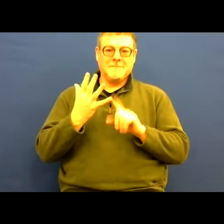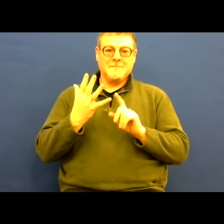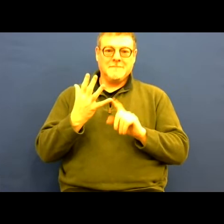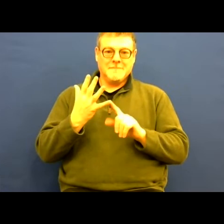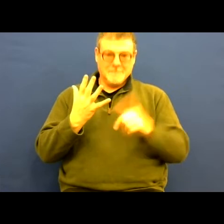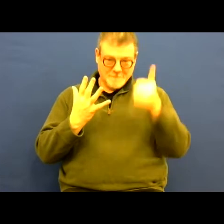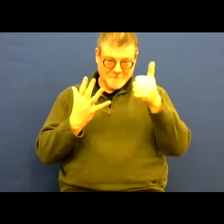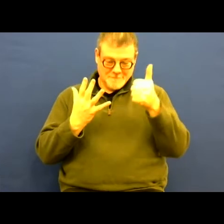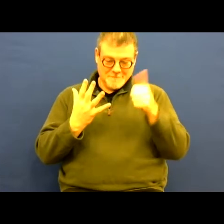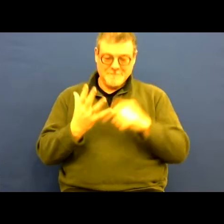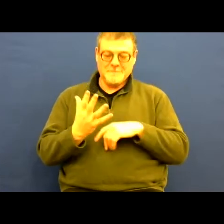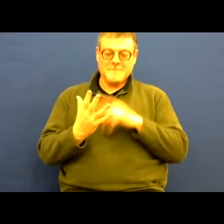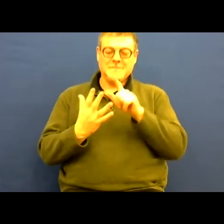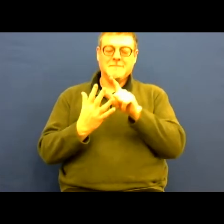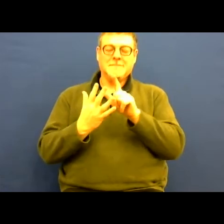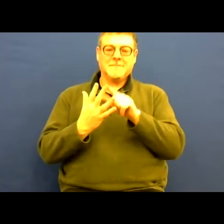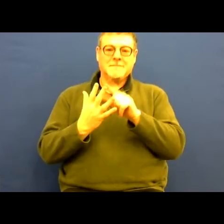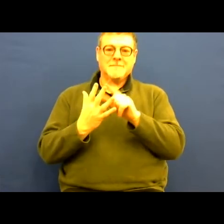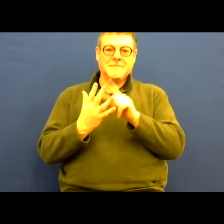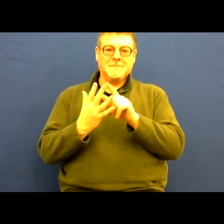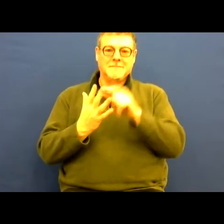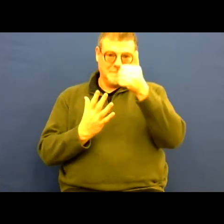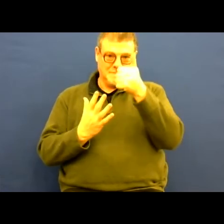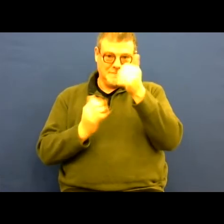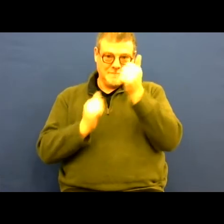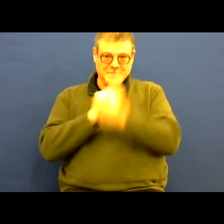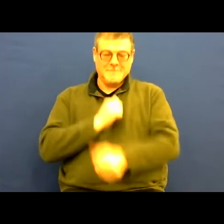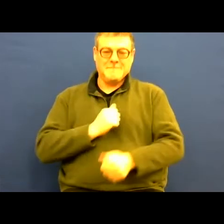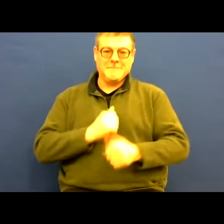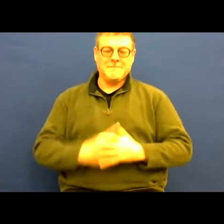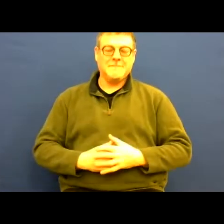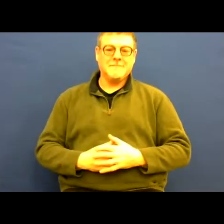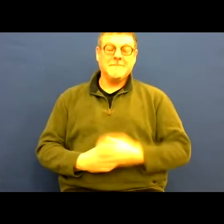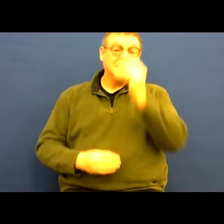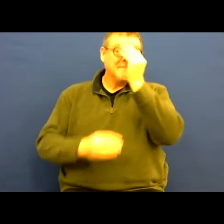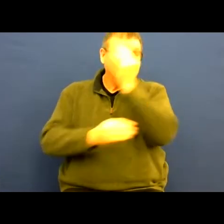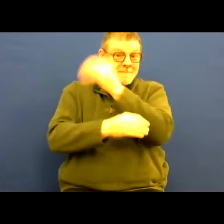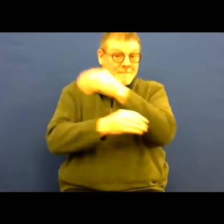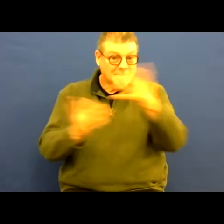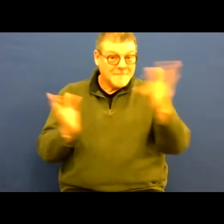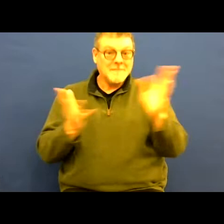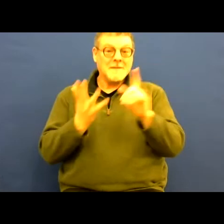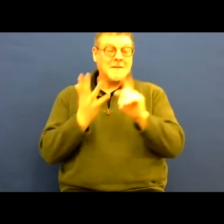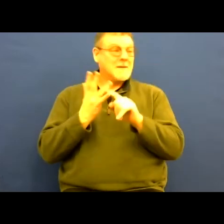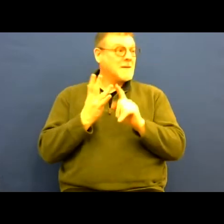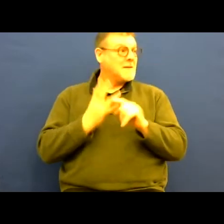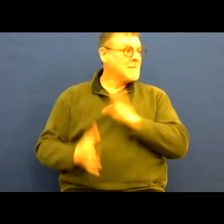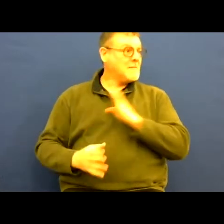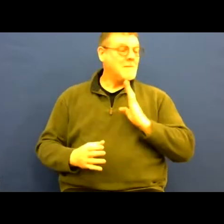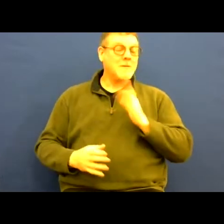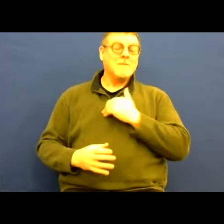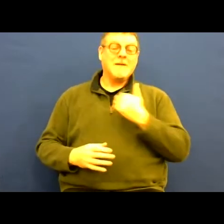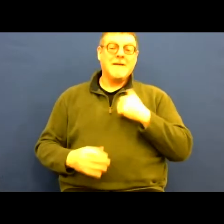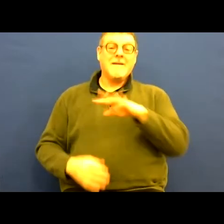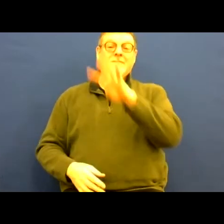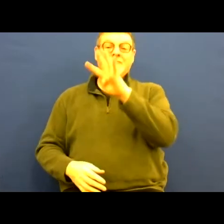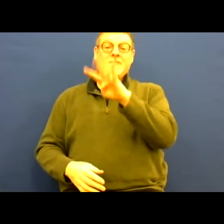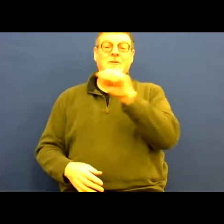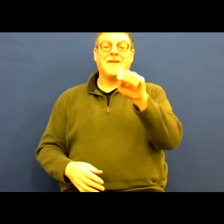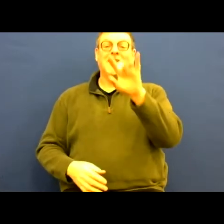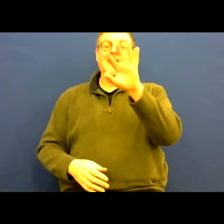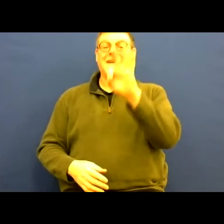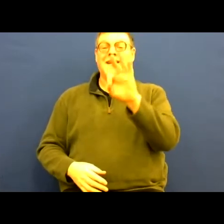Blanca, Aye. Supervisor Schultz. Aye. Mr. Supervisor and fellow town board members, I have resolution